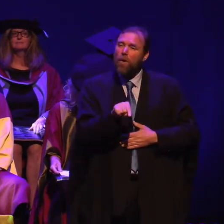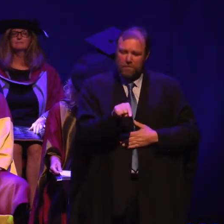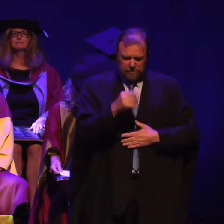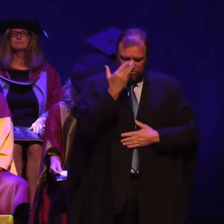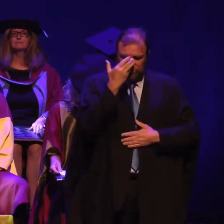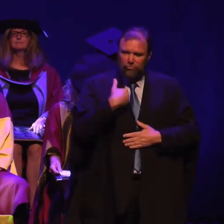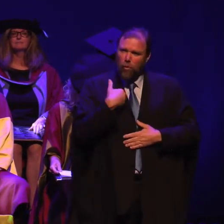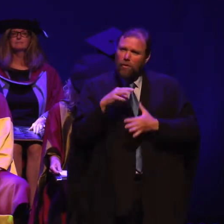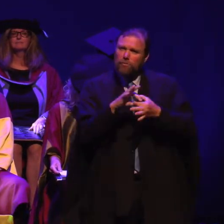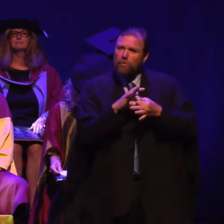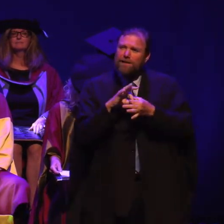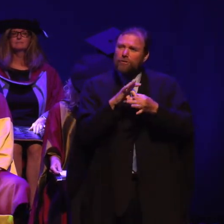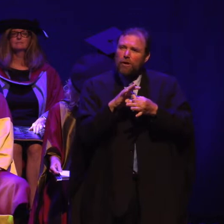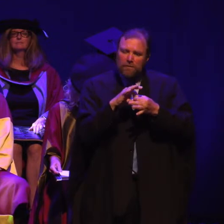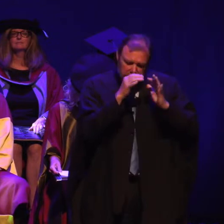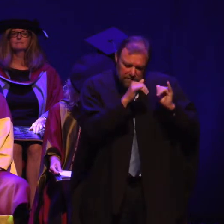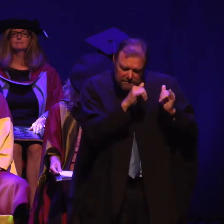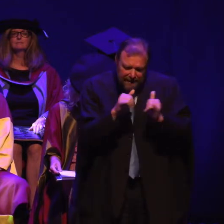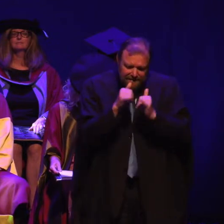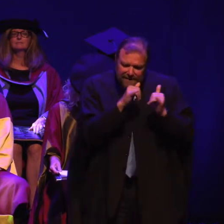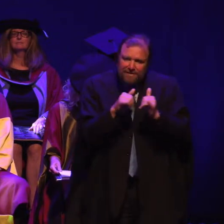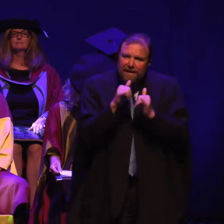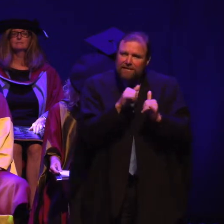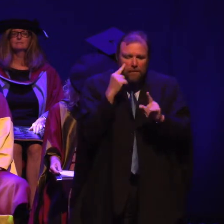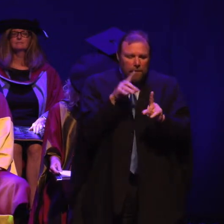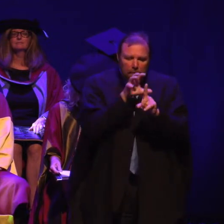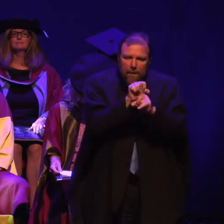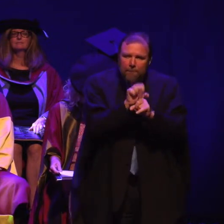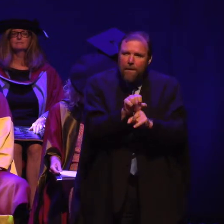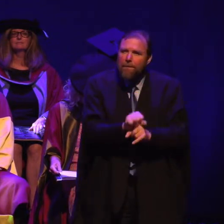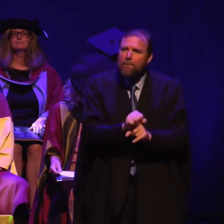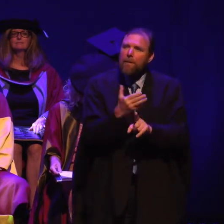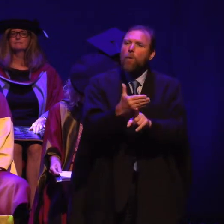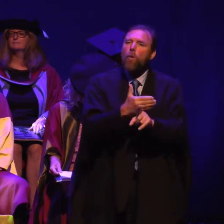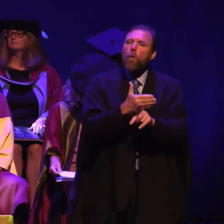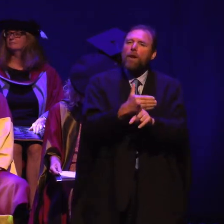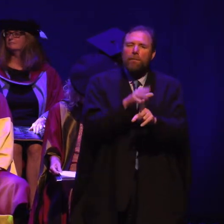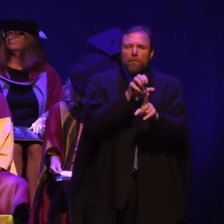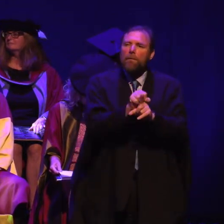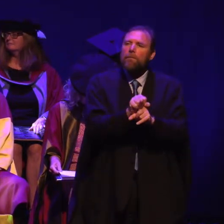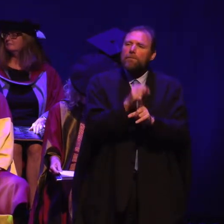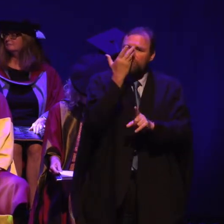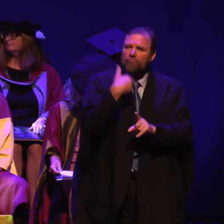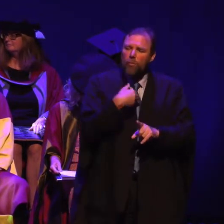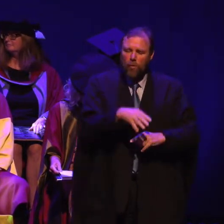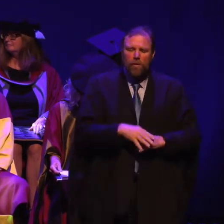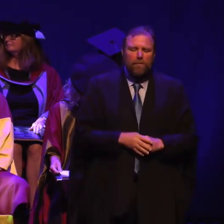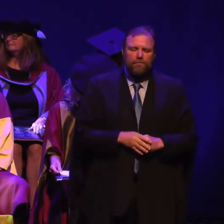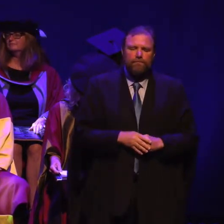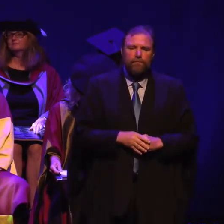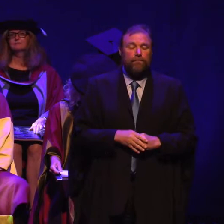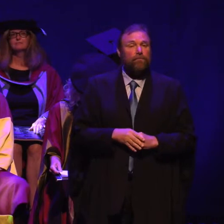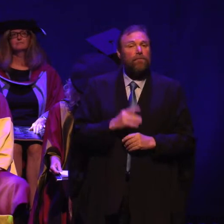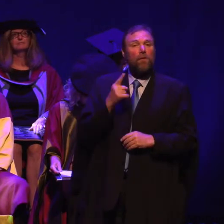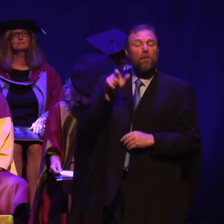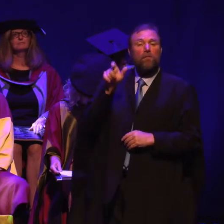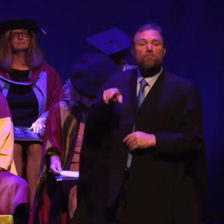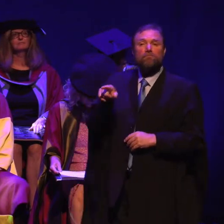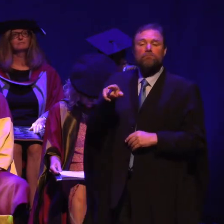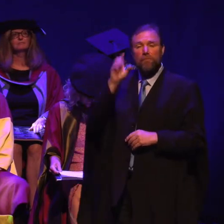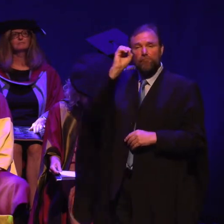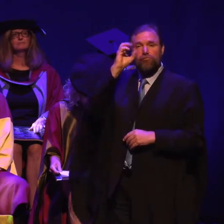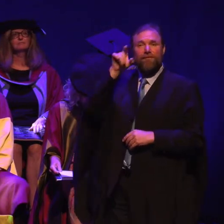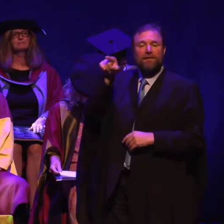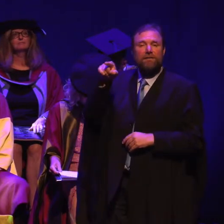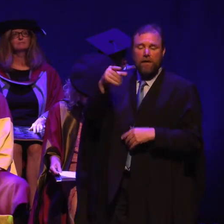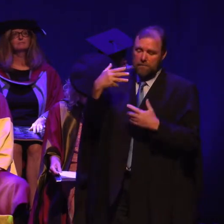test biomarkers for stroke that could improve stroke prevention. And Professor Diane Crone is